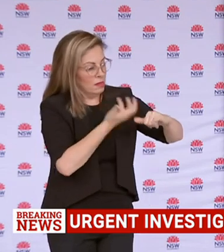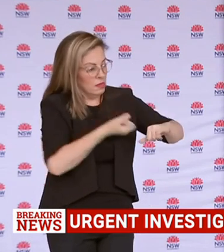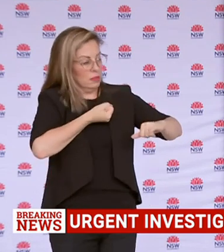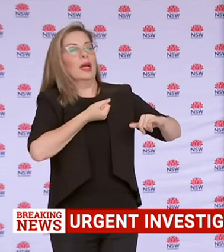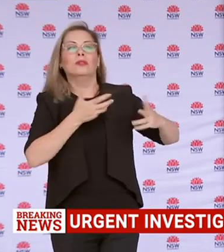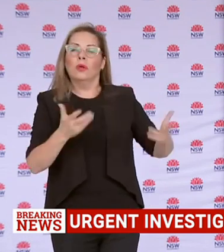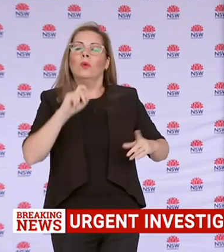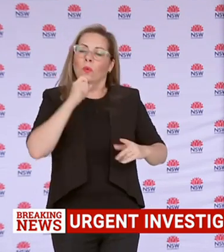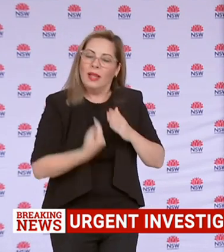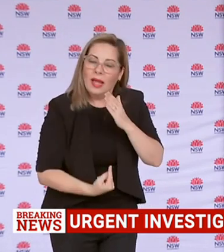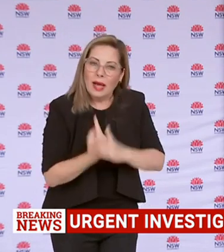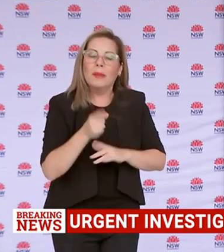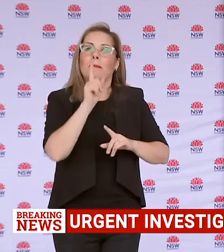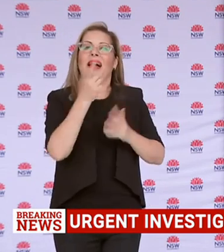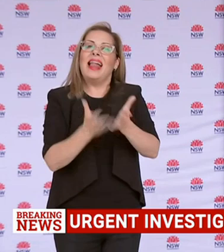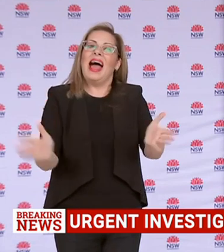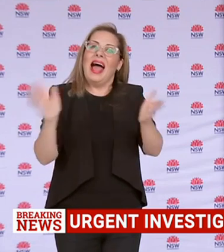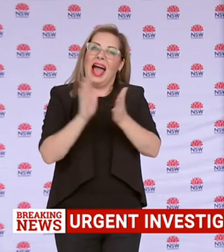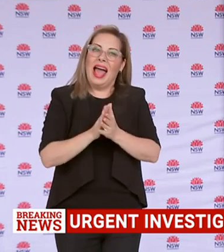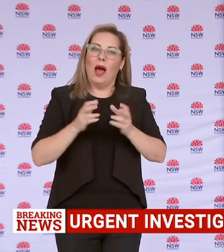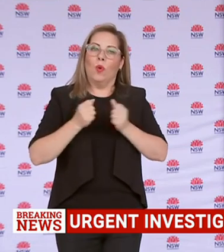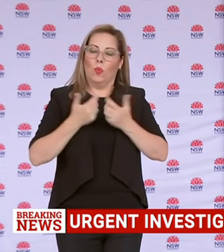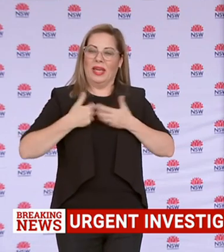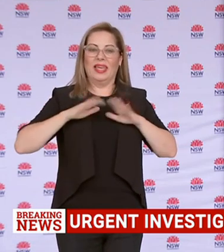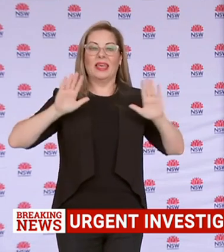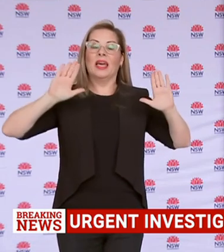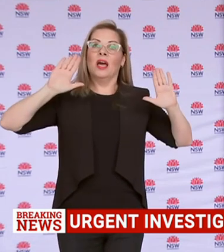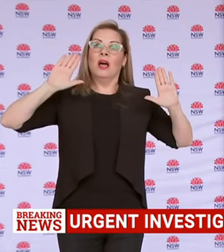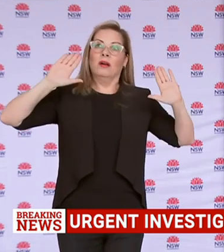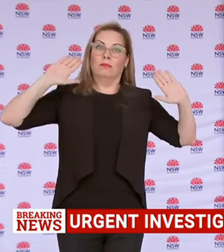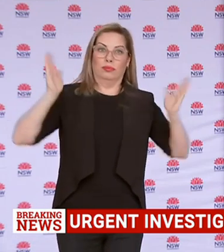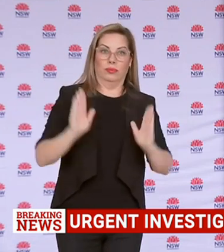but it is about the response and the actions of individuals and coming forward.